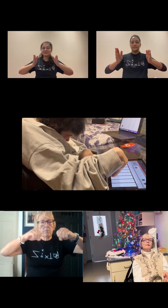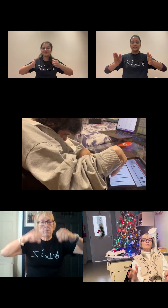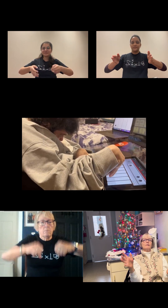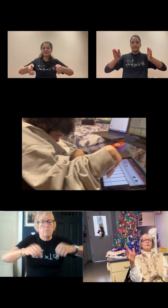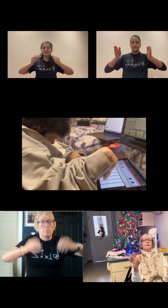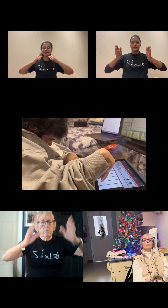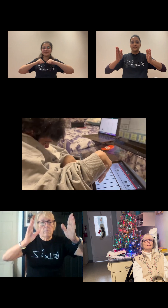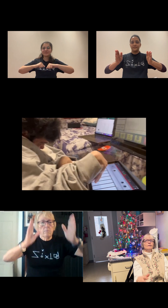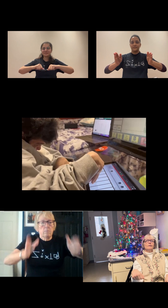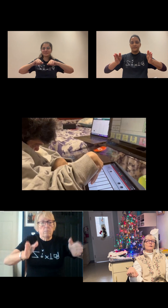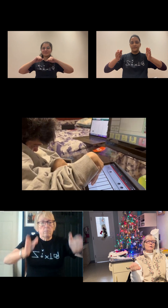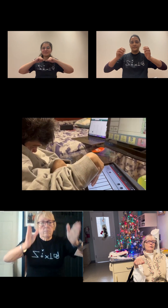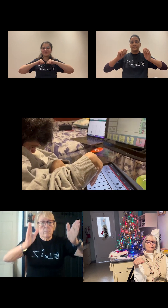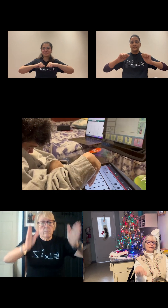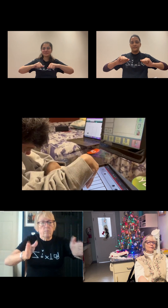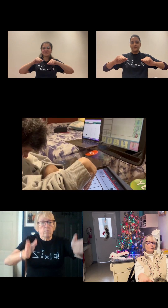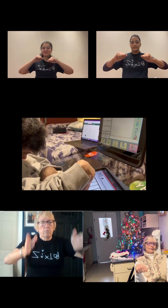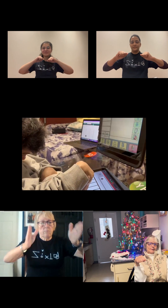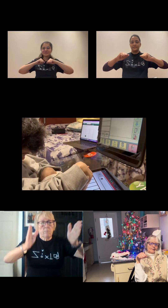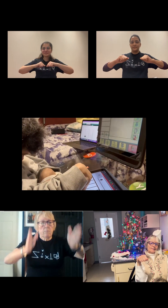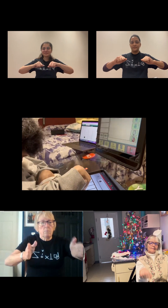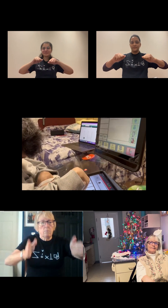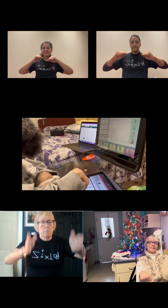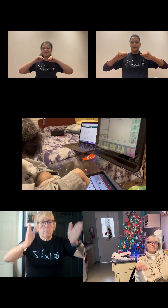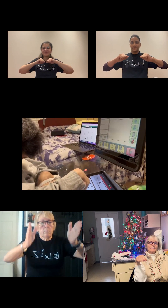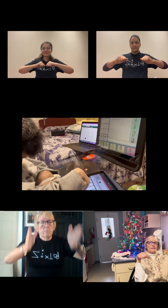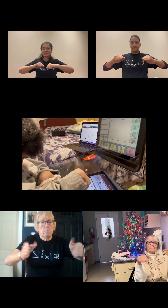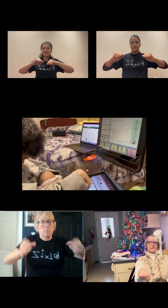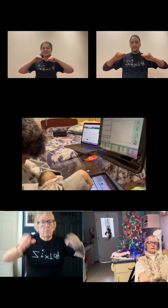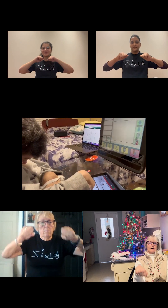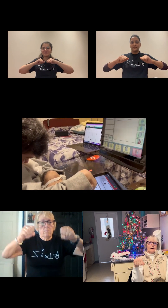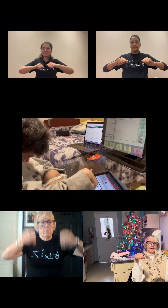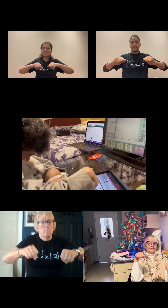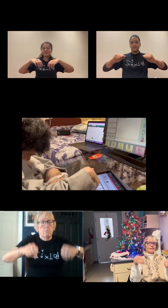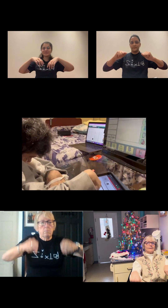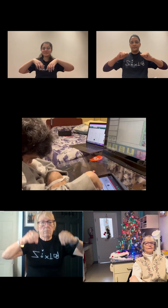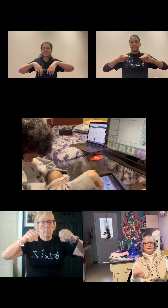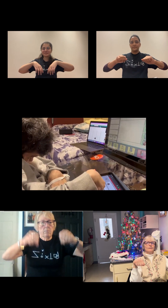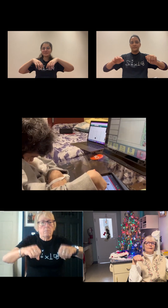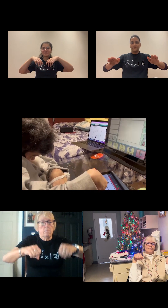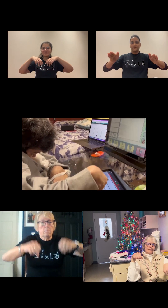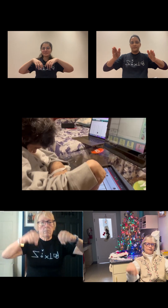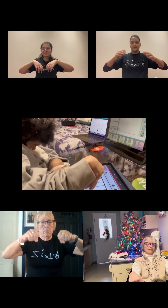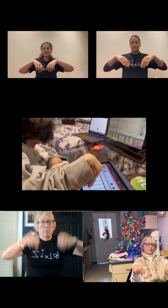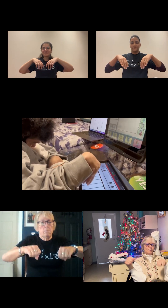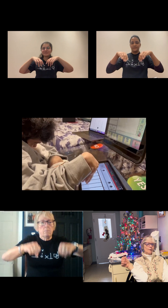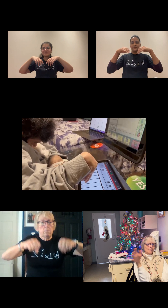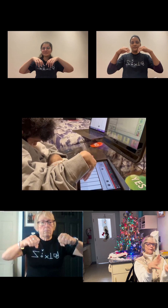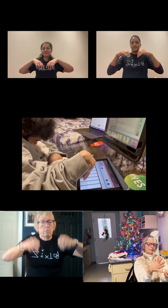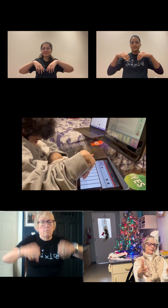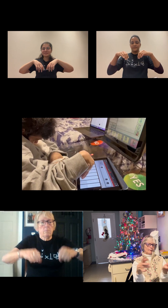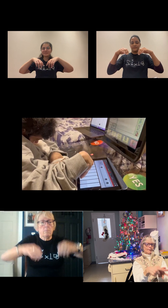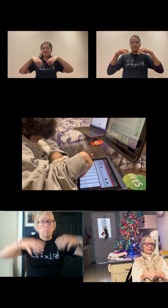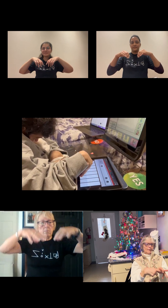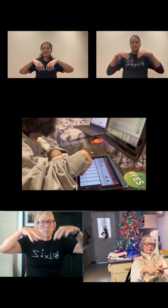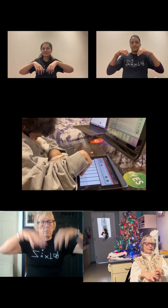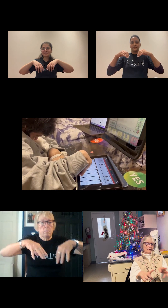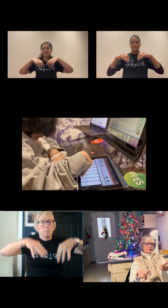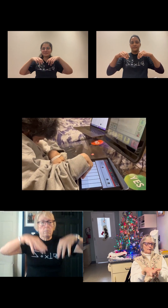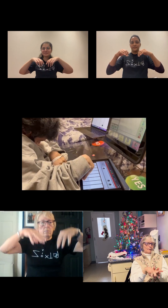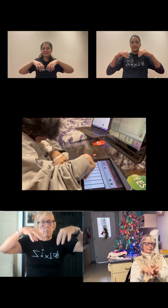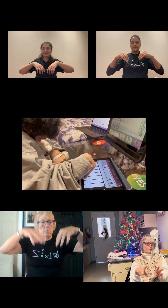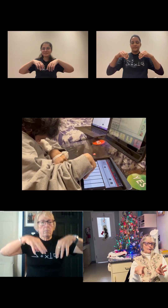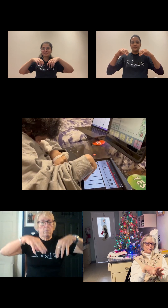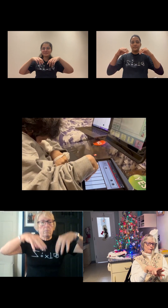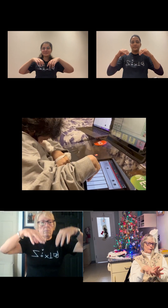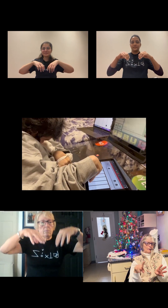happy noise as a brand new day is dawning on this lovely Christmas